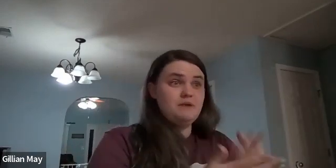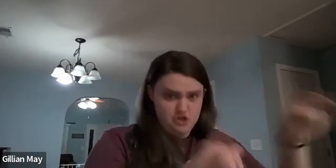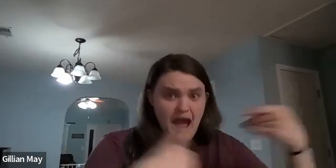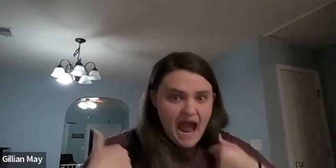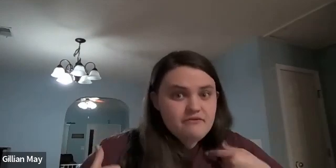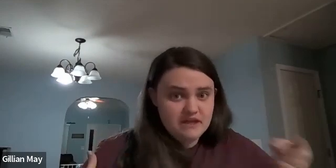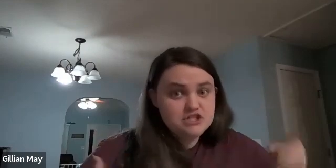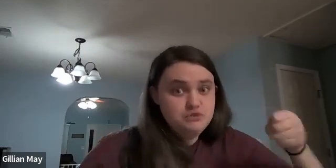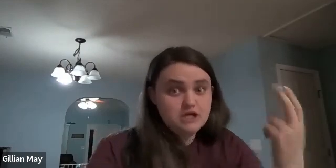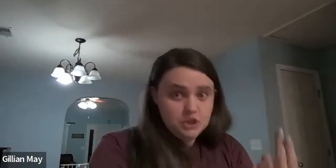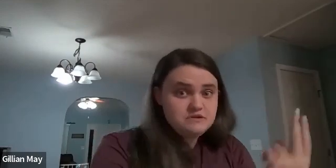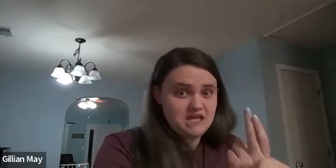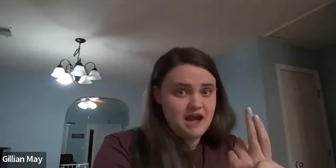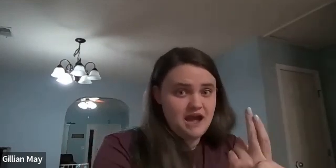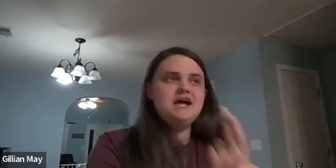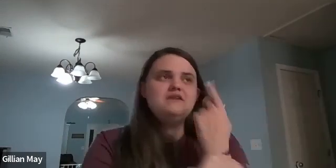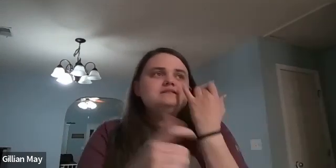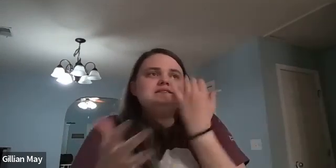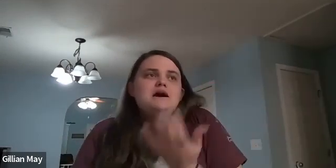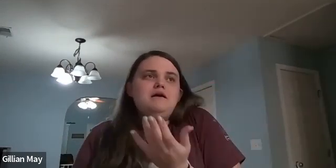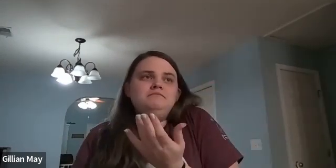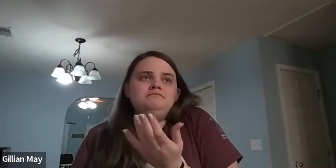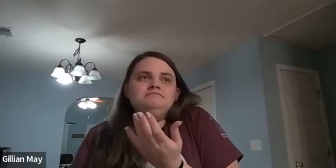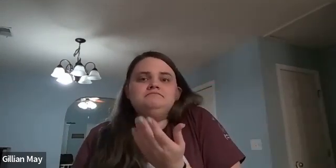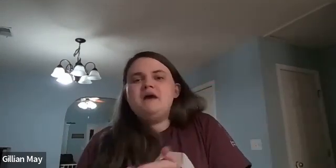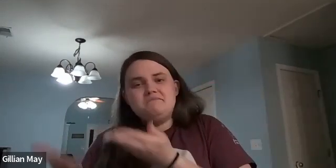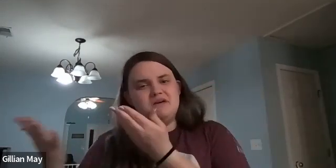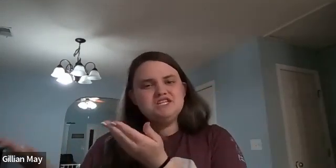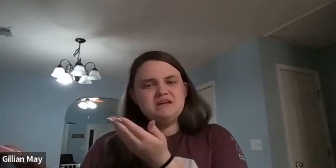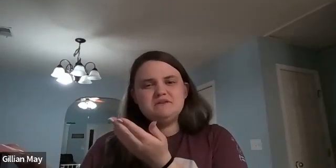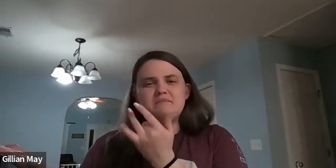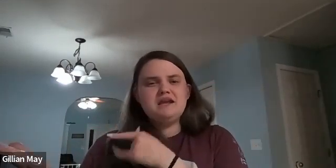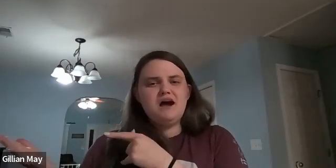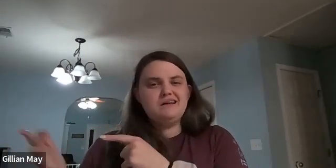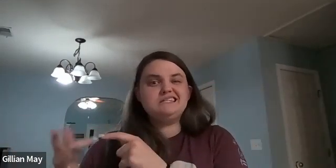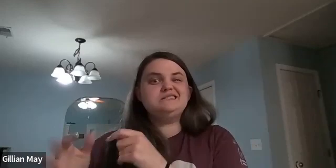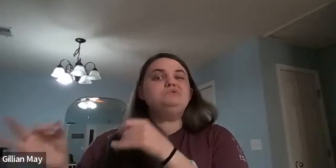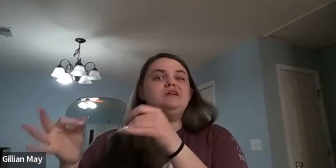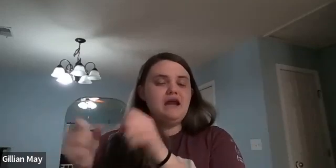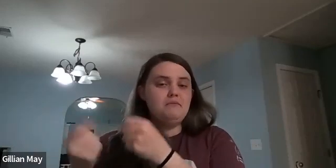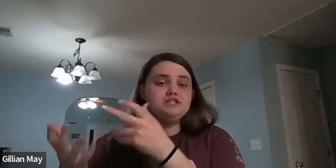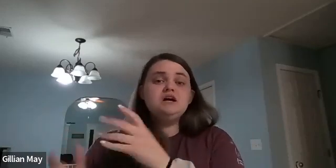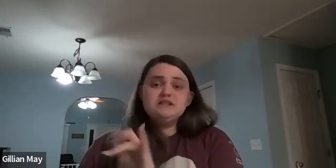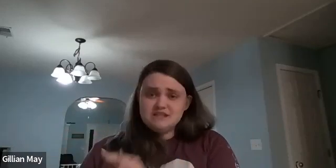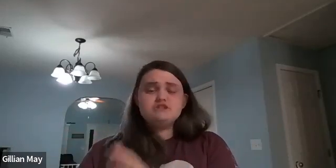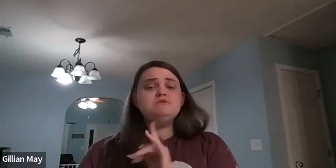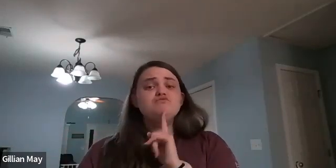about, you have this, you can use that. And then some might mention it, but they might not explain how much, because those can be